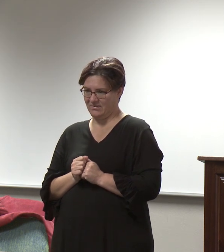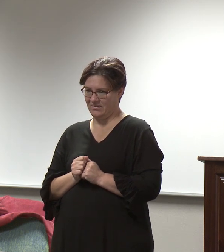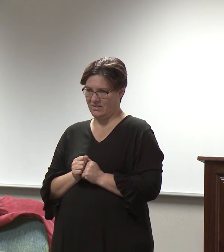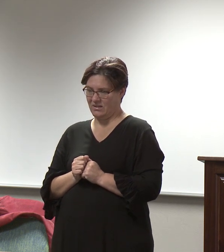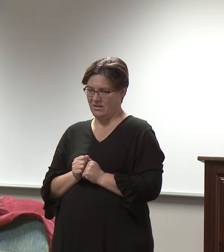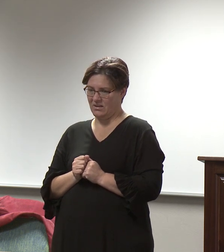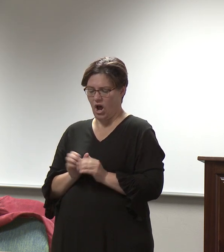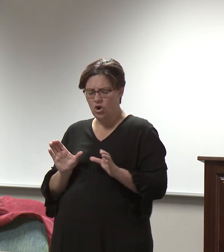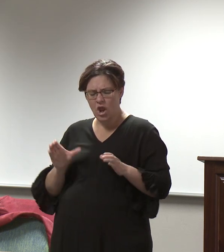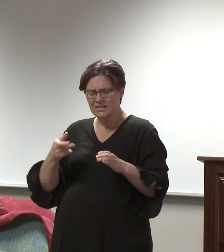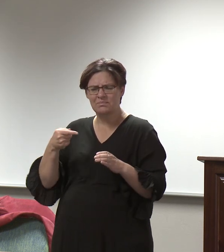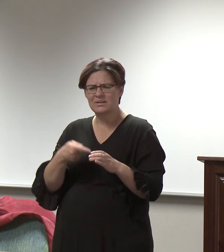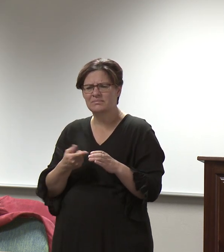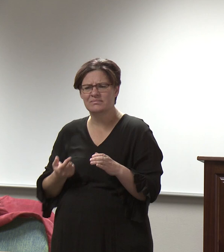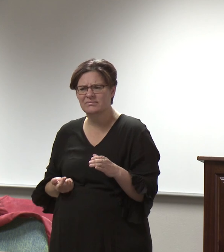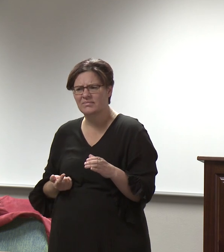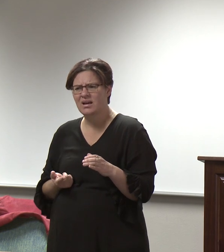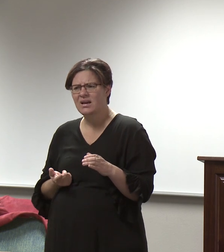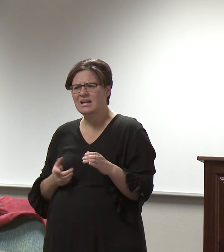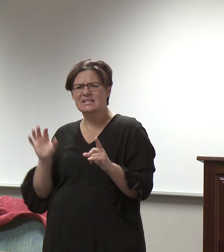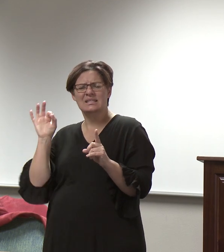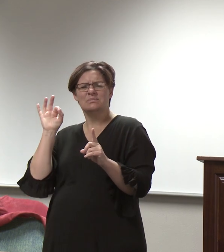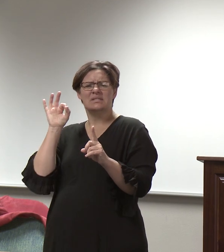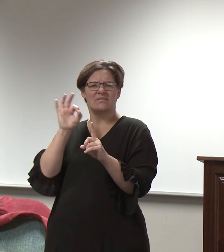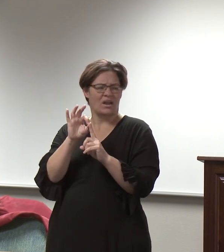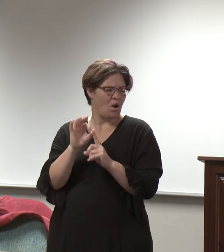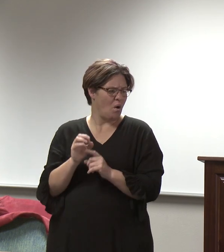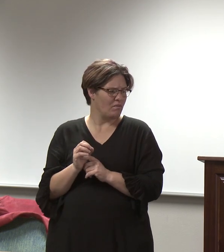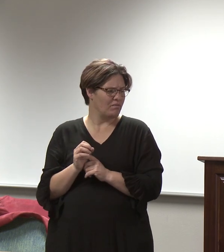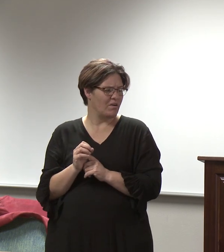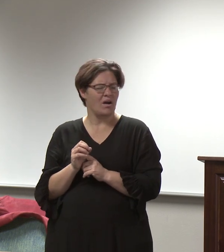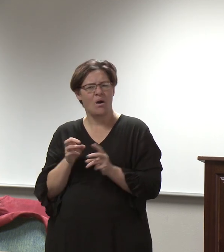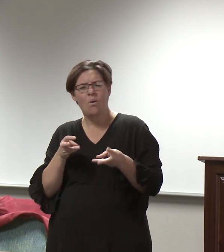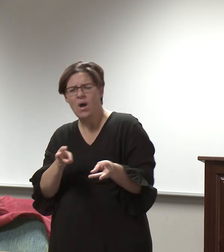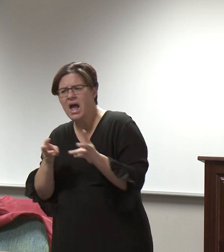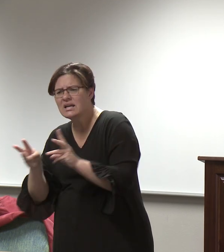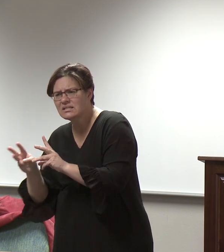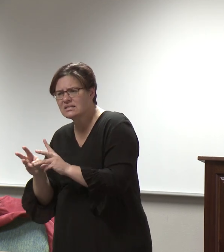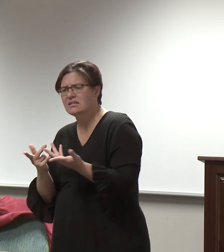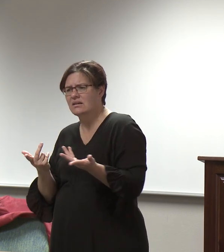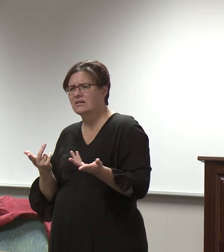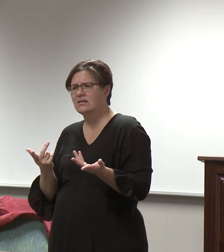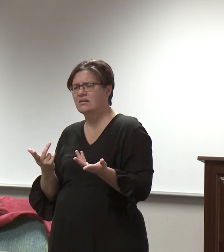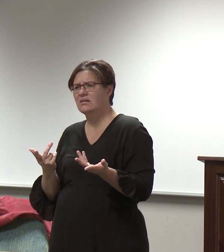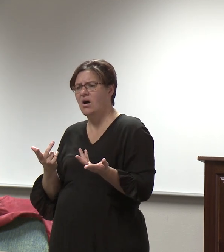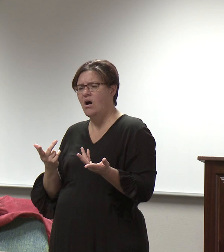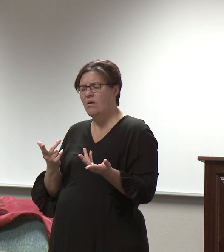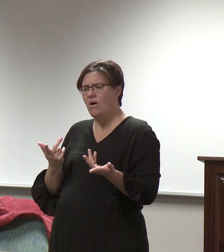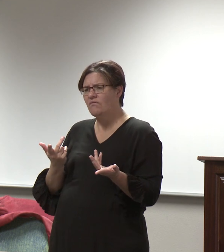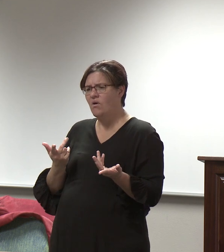Colonialism, what is specific about these two other forms of domination aside from